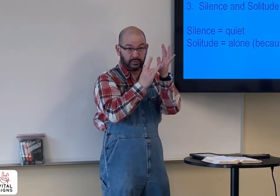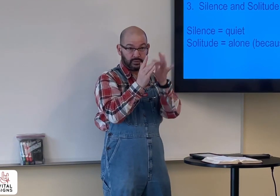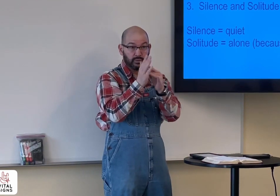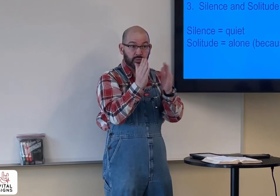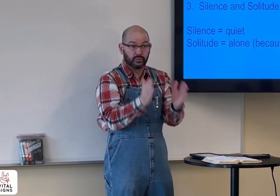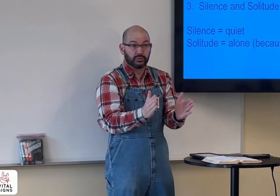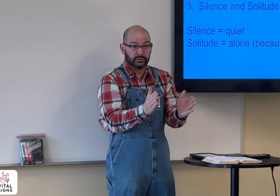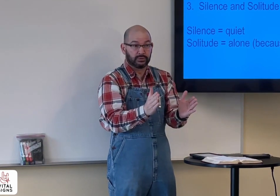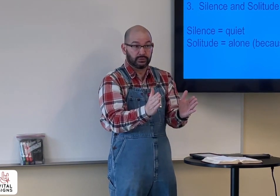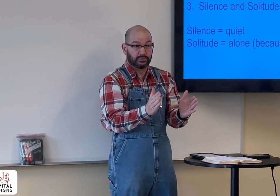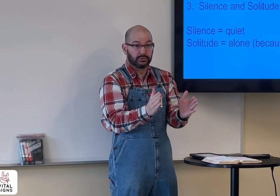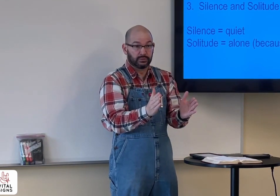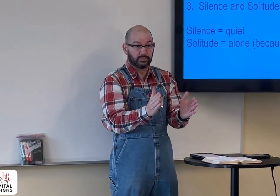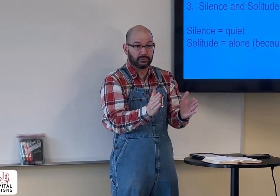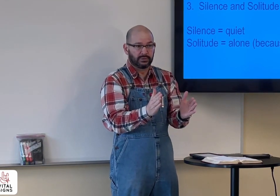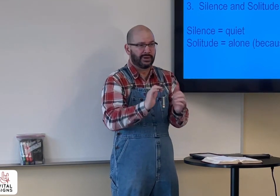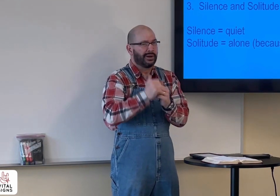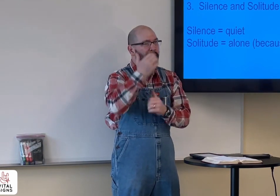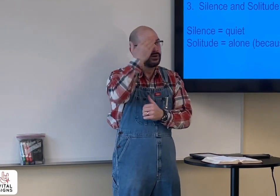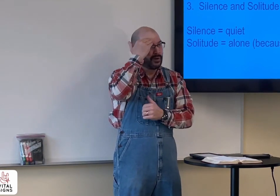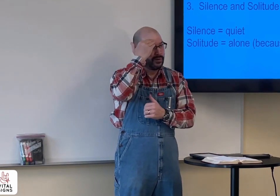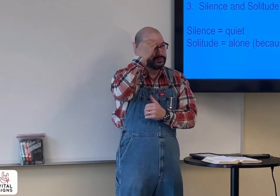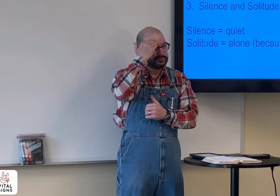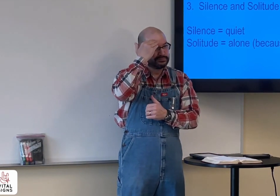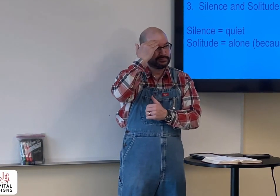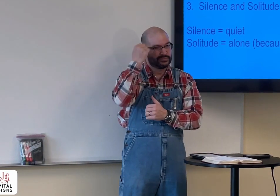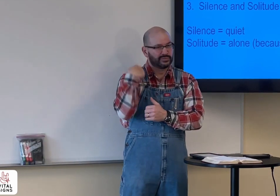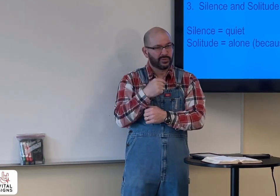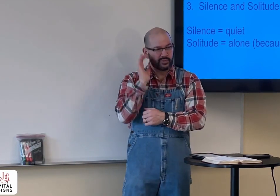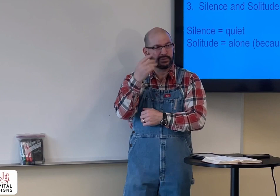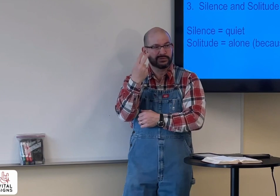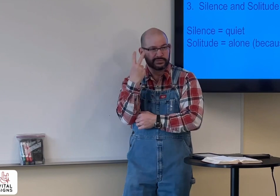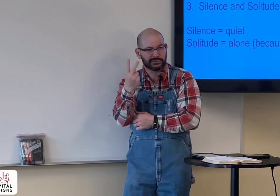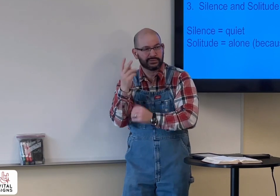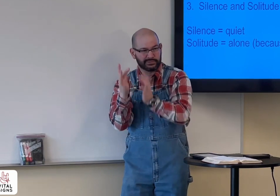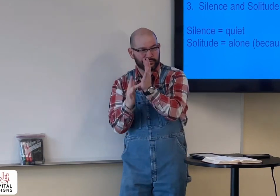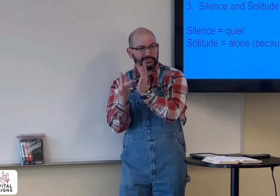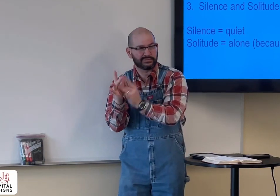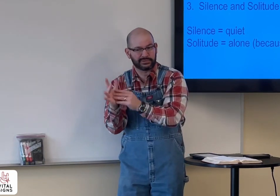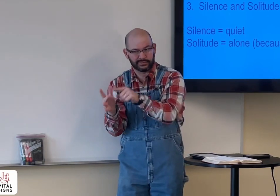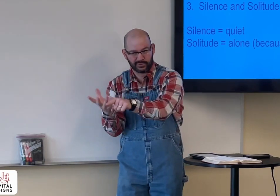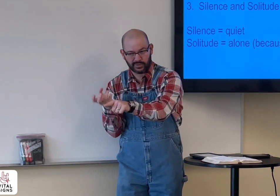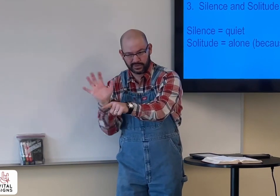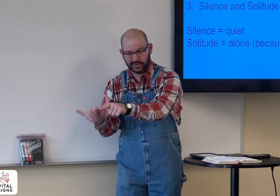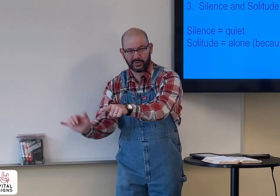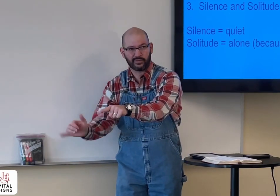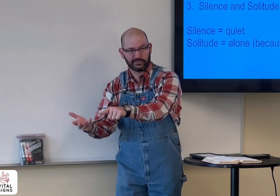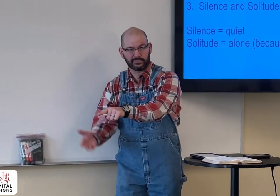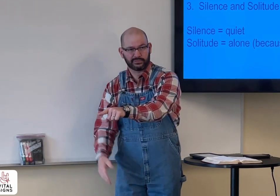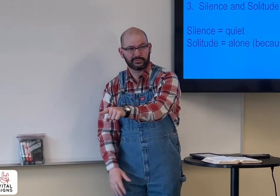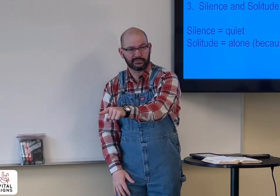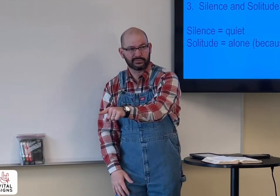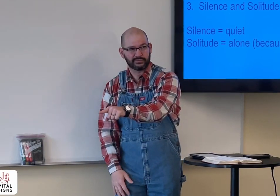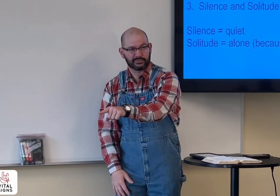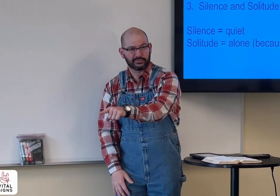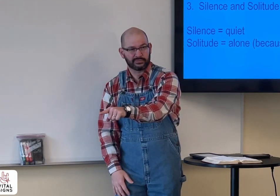It's good for Christians. How do we know? We'll see. Jesus himself wanted to do that.